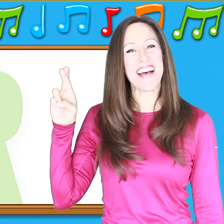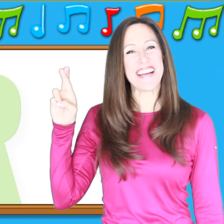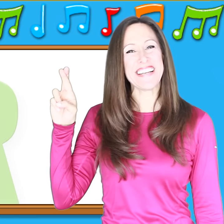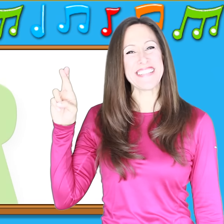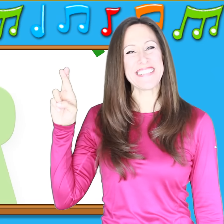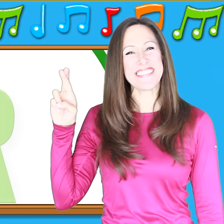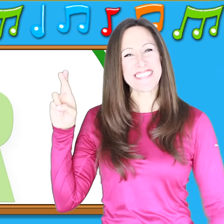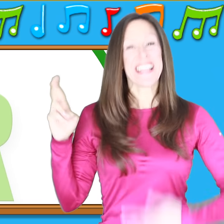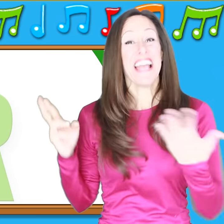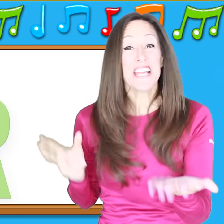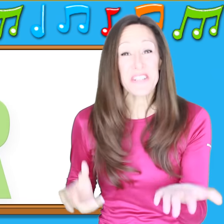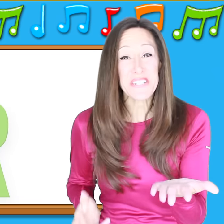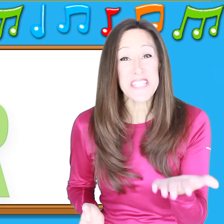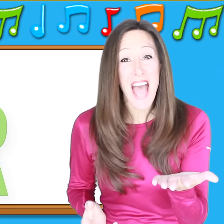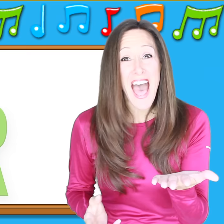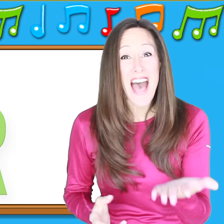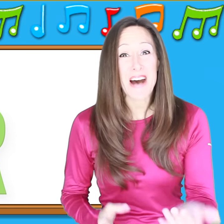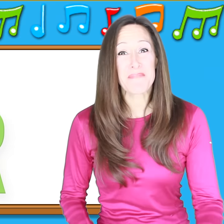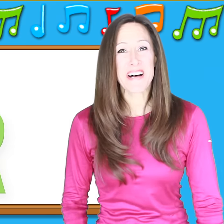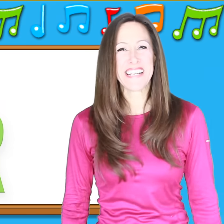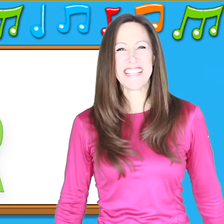R. Good job!